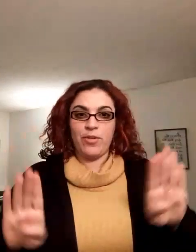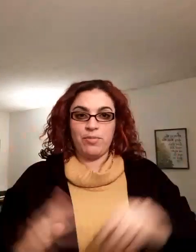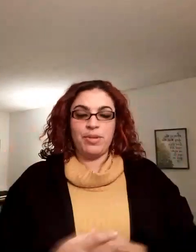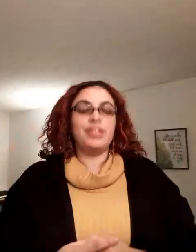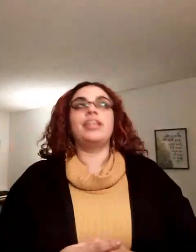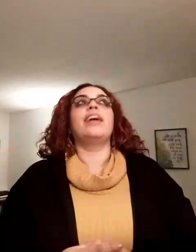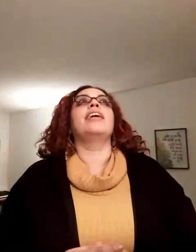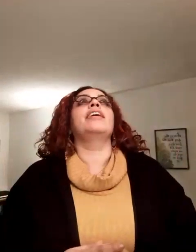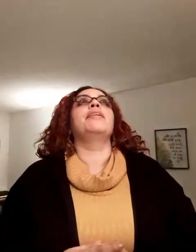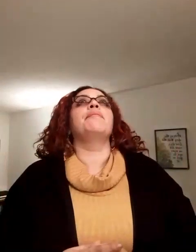biome,